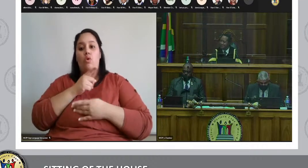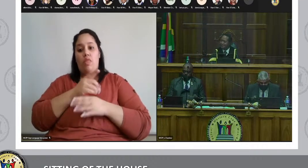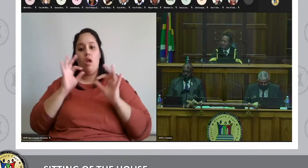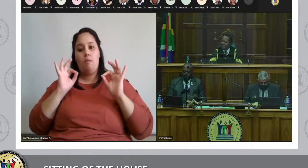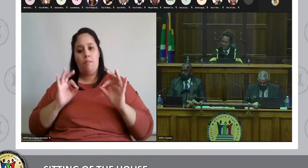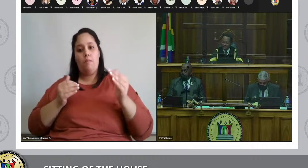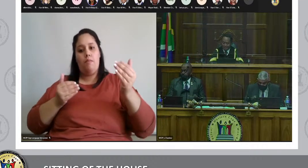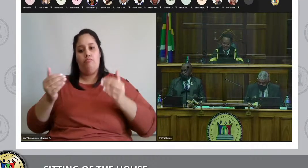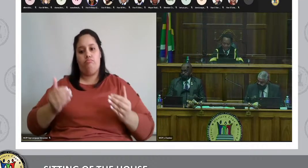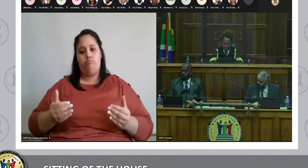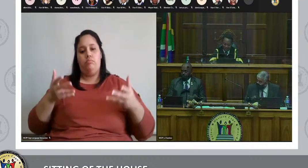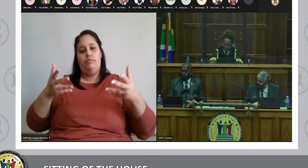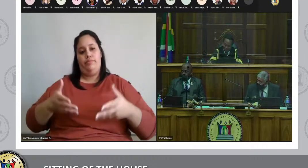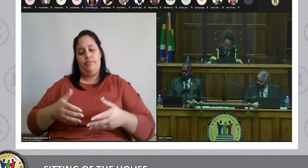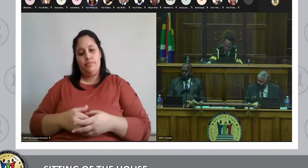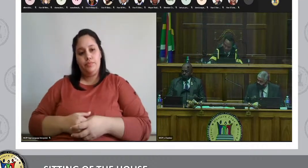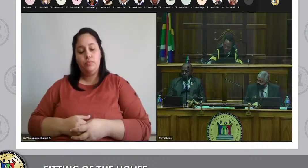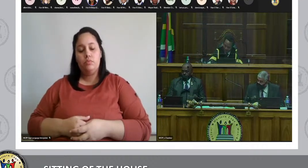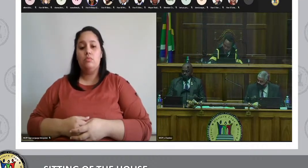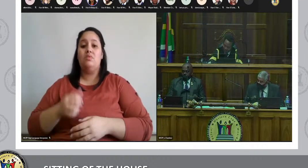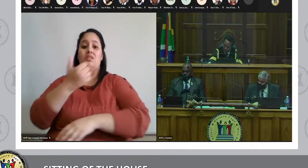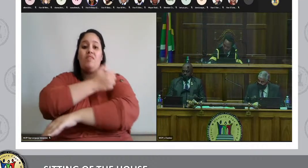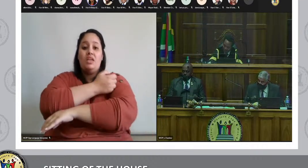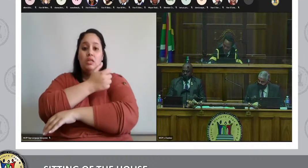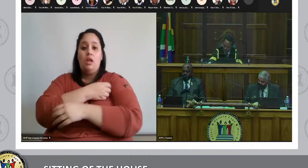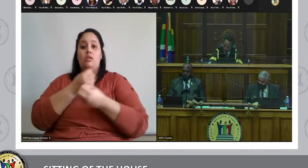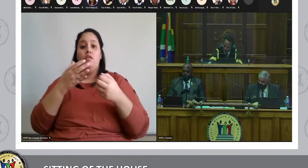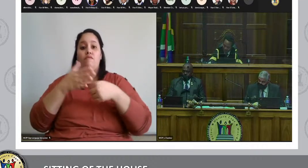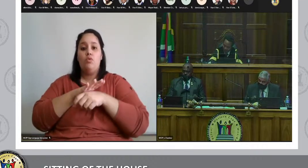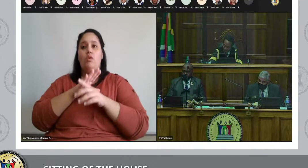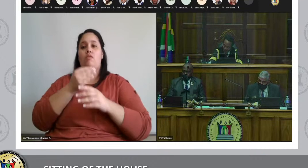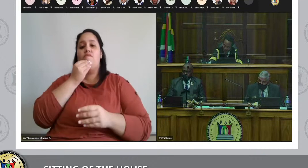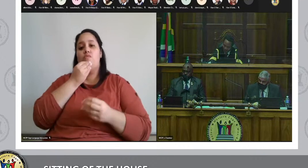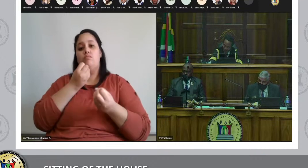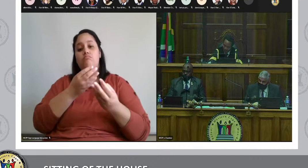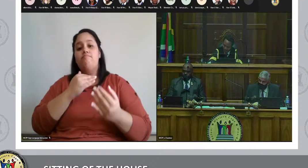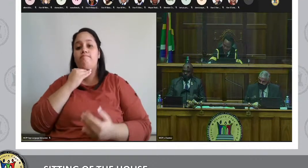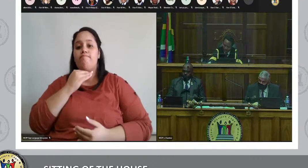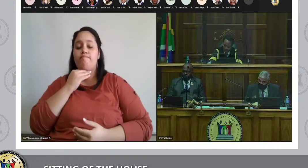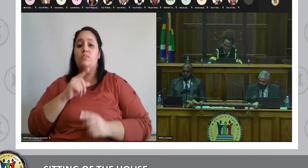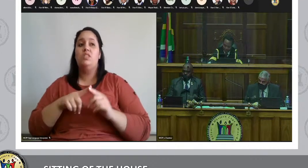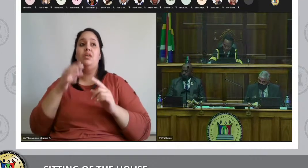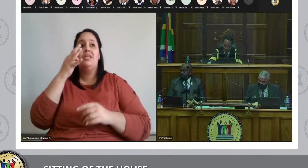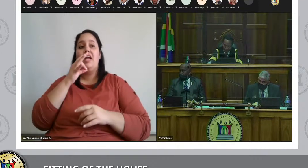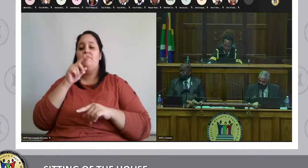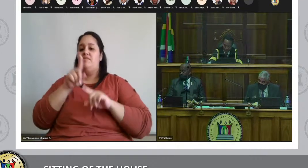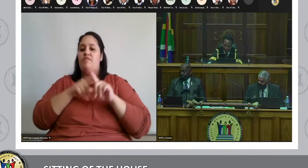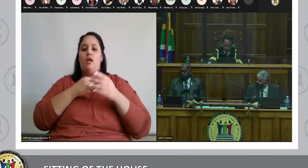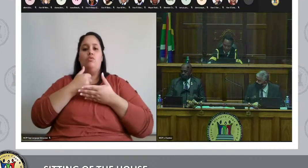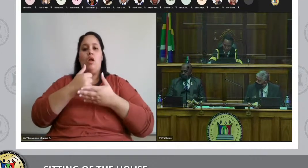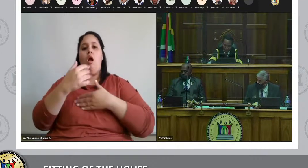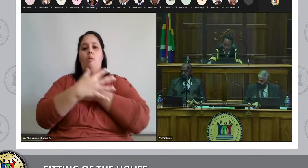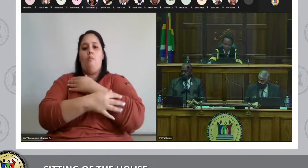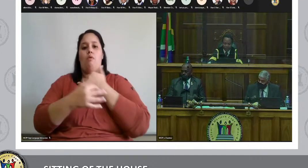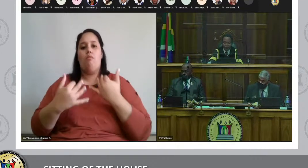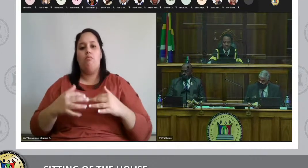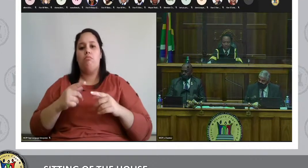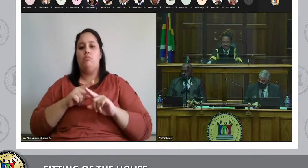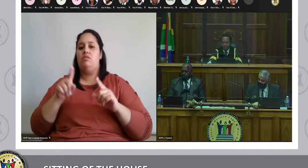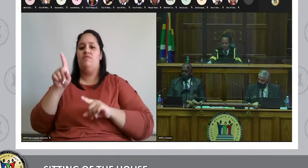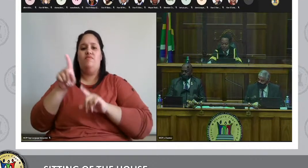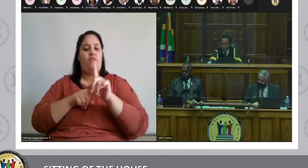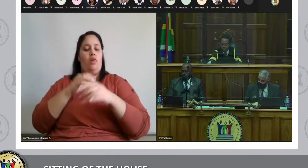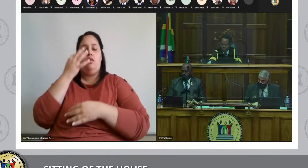in shelters, vaccinated and well-fed. A government which fails to help the poorest of the poor is nothing but a